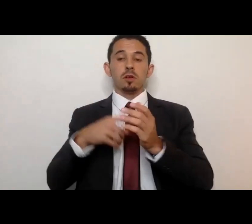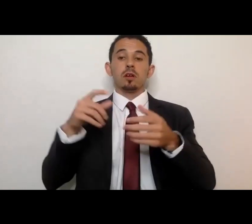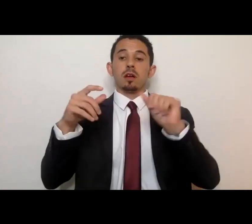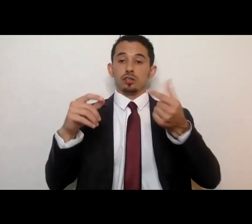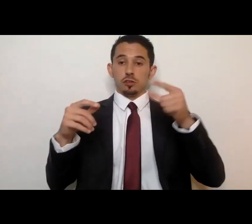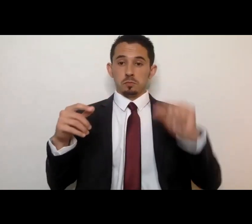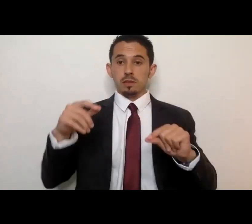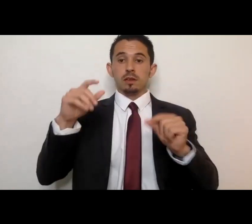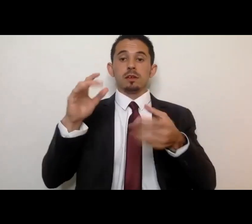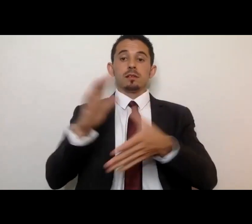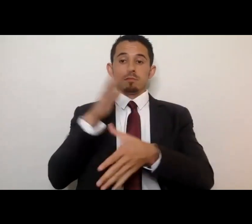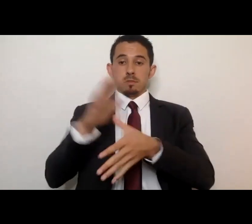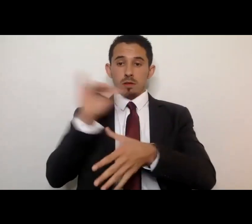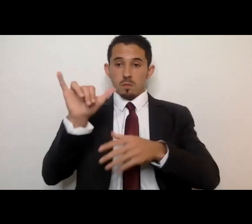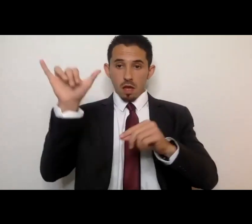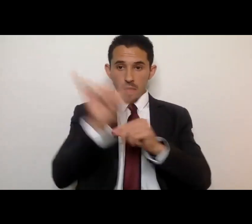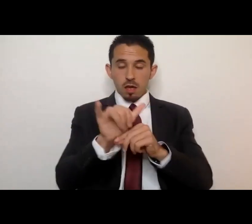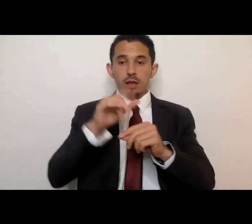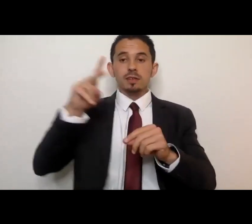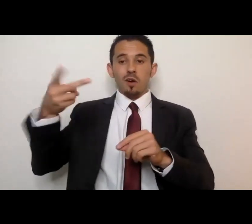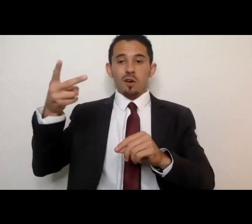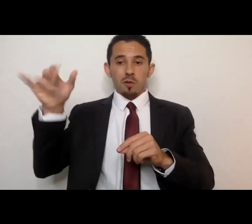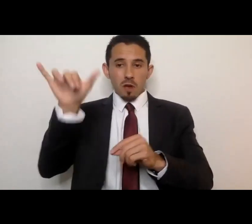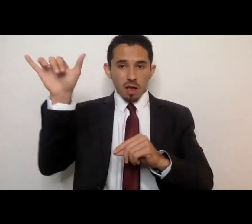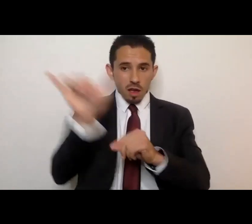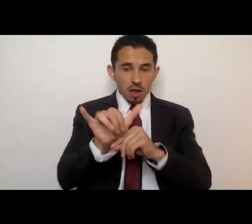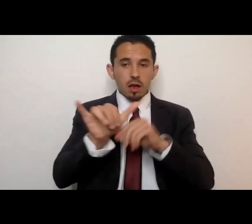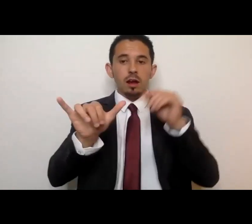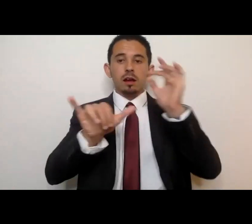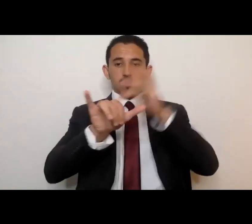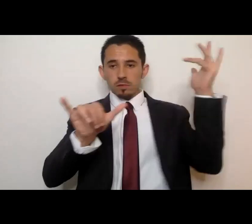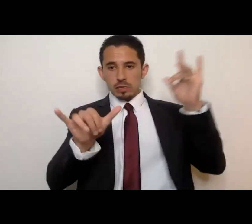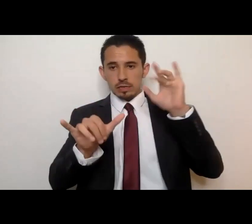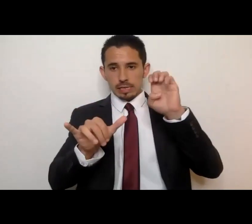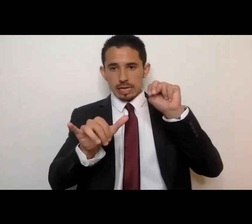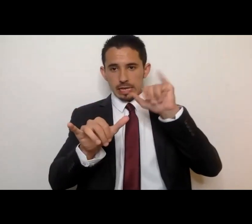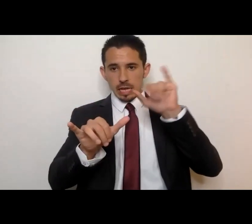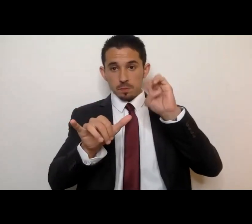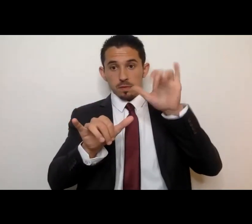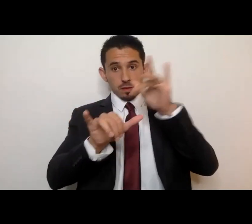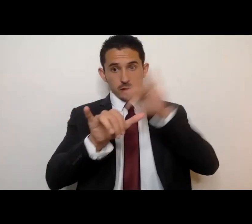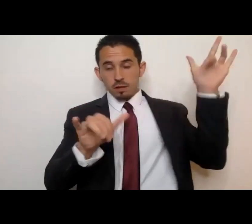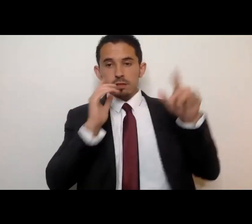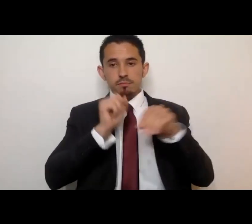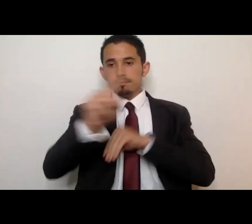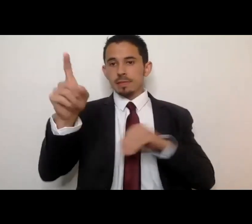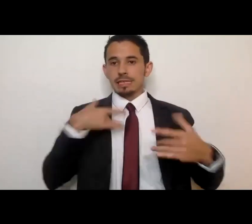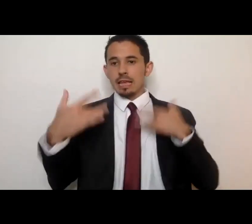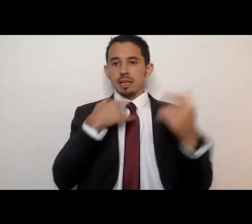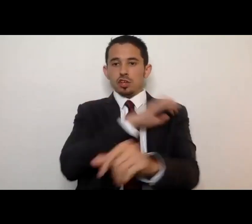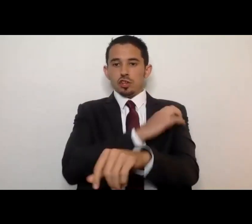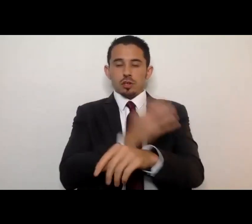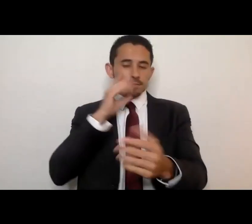to it. GCFP requires the use of the primary antibody and the secondary antibody, which is fluorescently